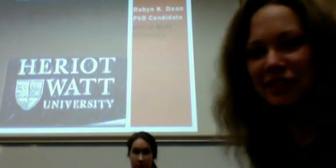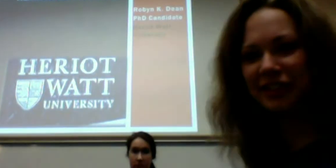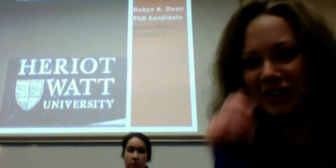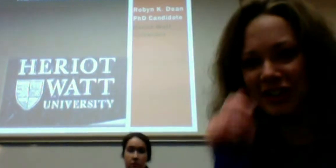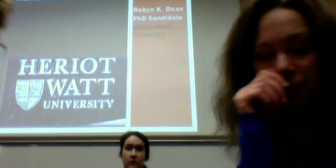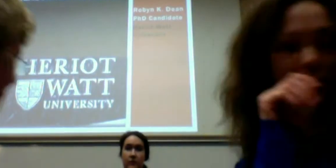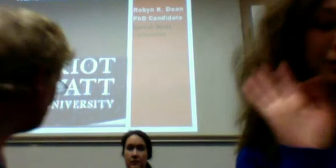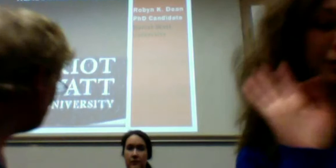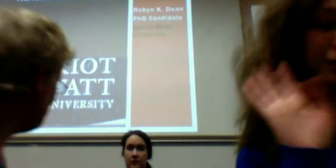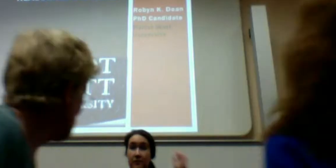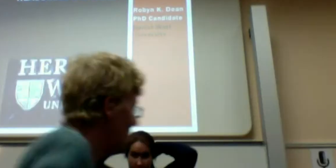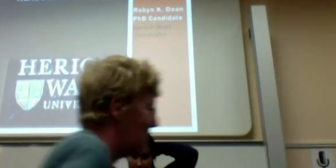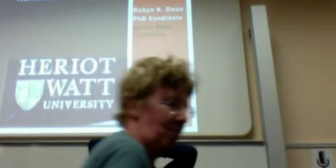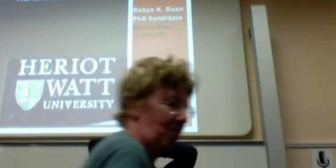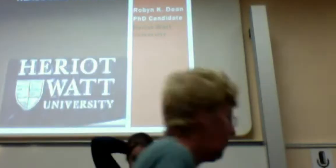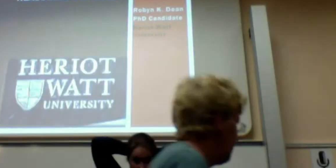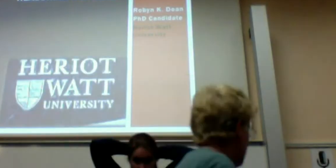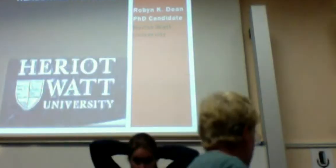really strange. Oh, well.